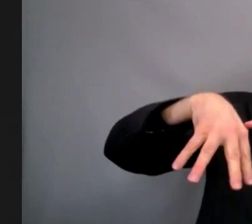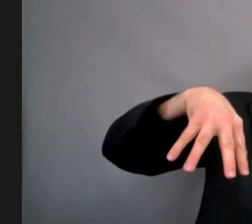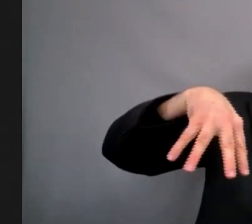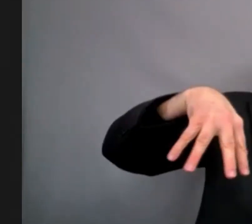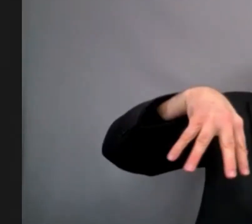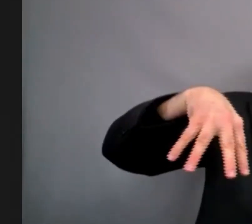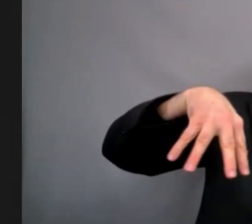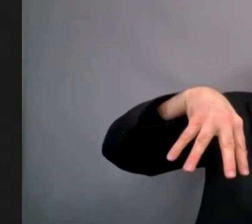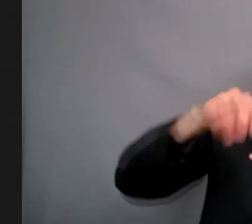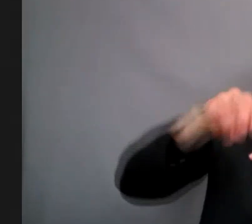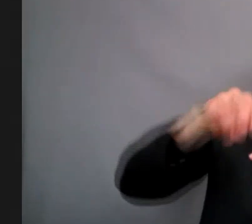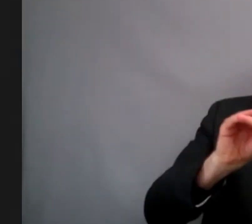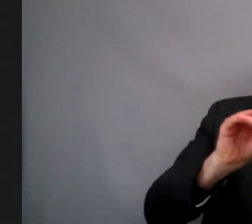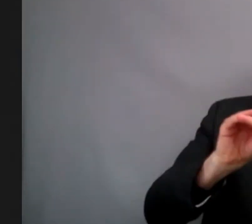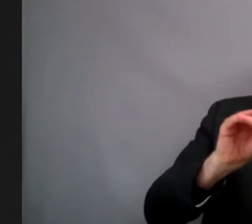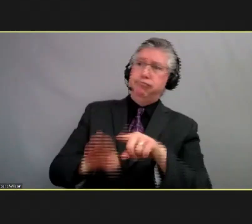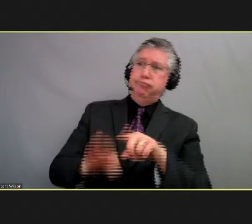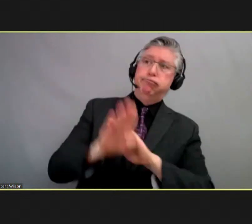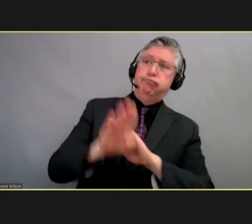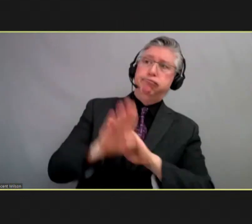in a place like Denmark?